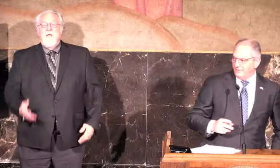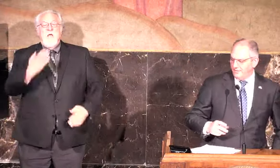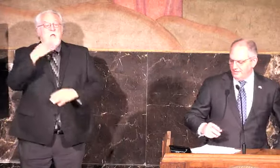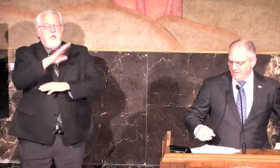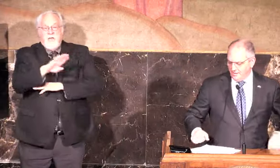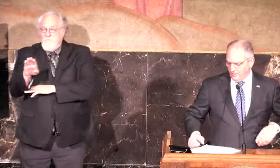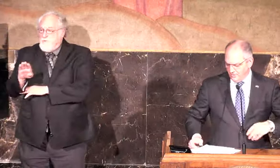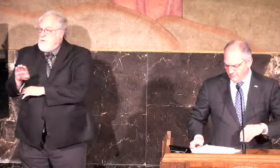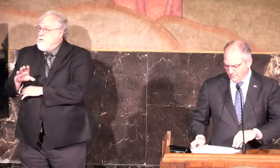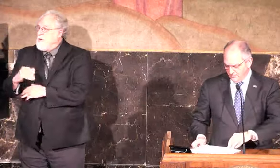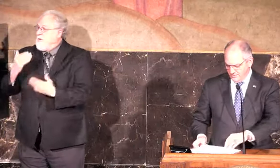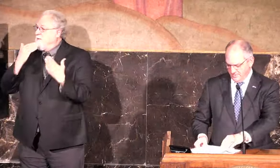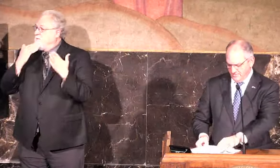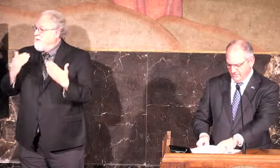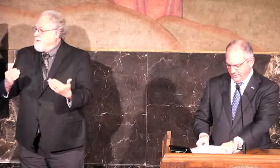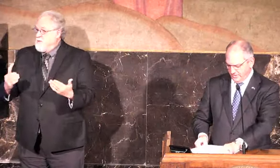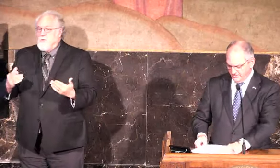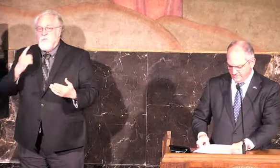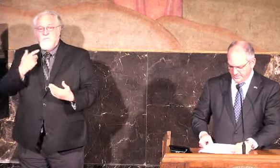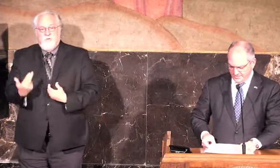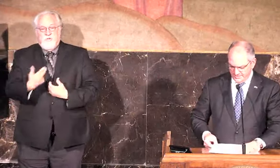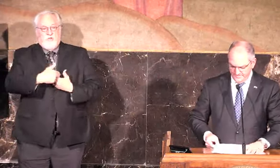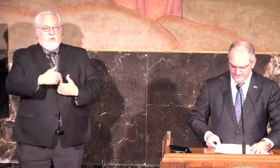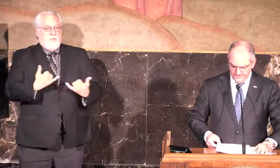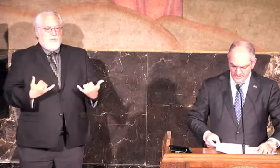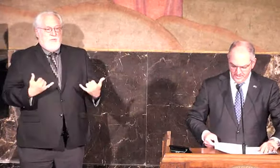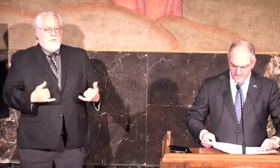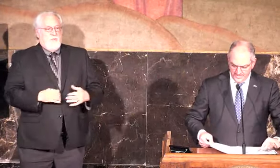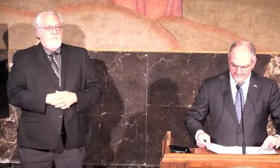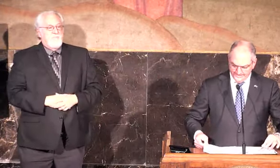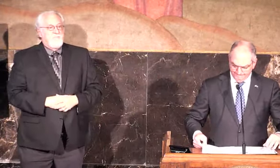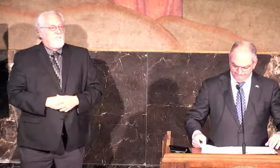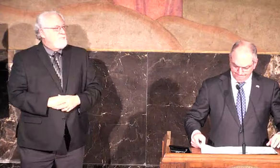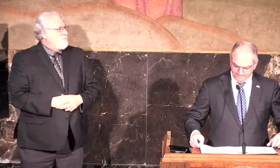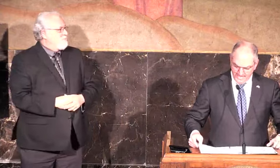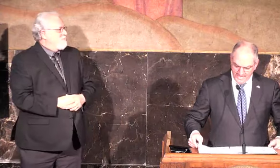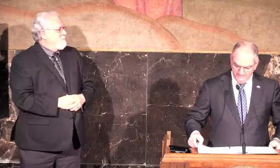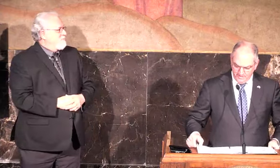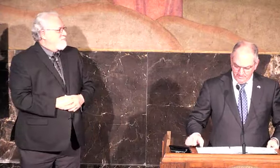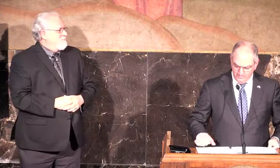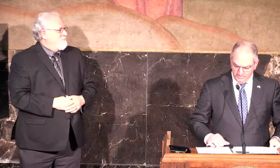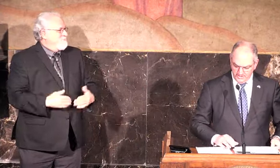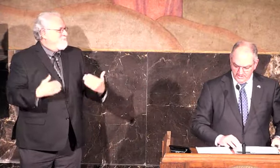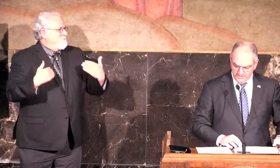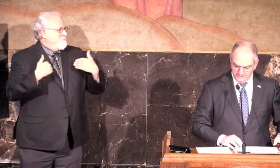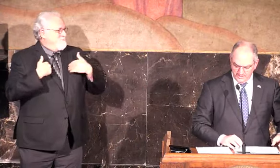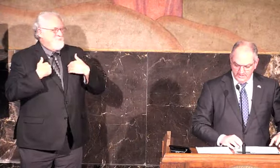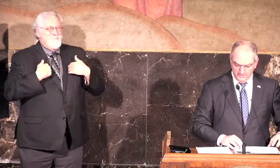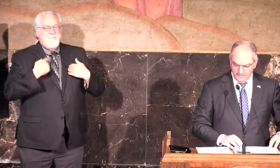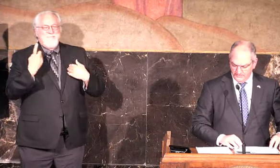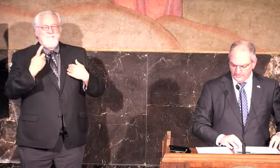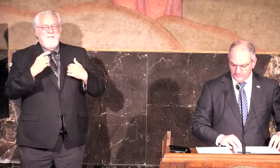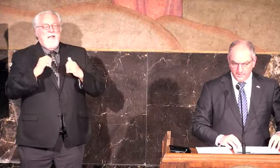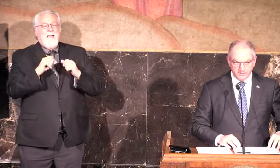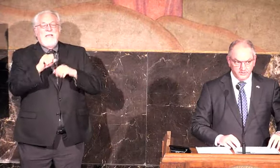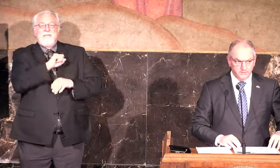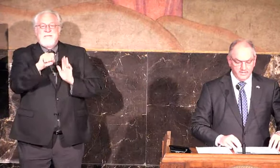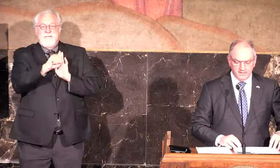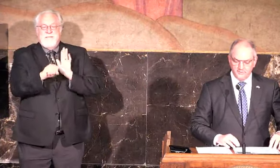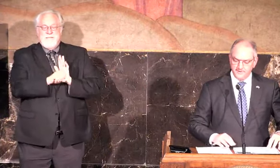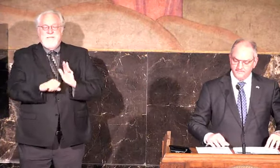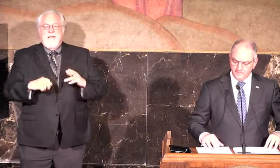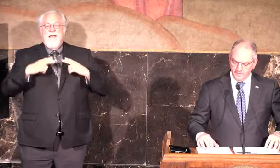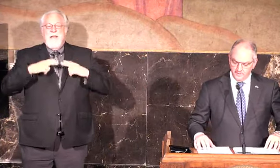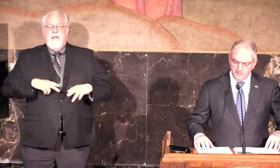Good afternoon, and thank you all for joining us today. I have with me today State Health Officer Dr.